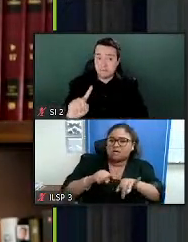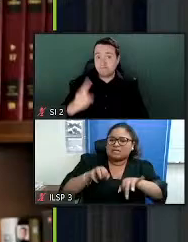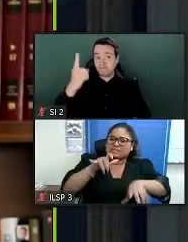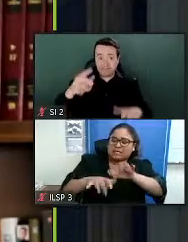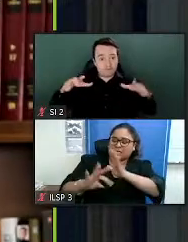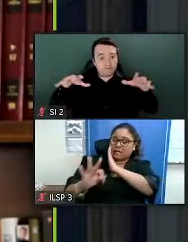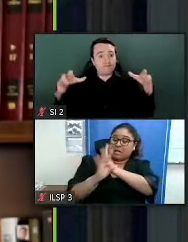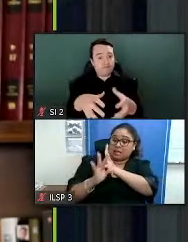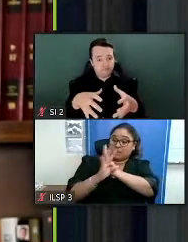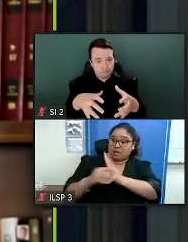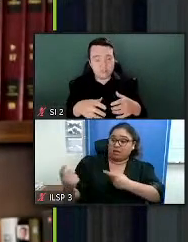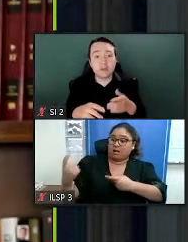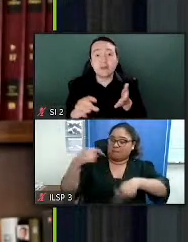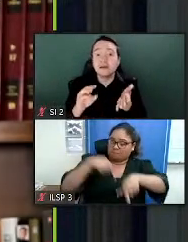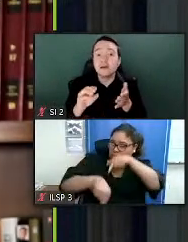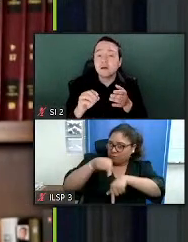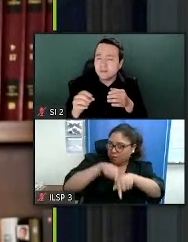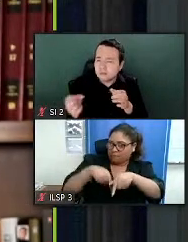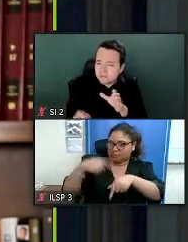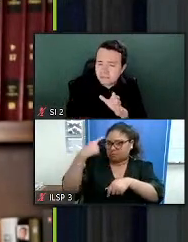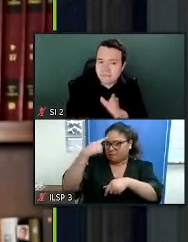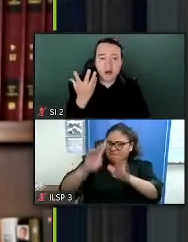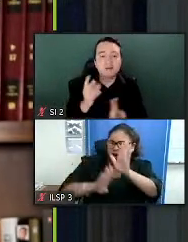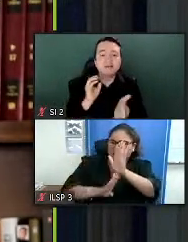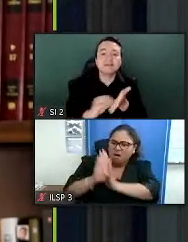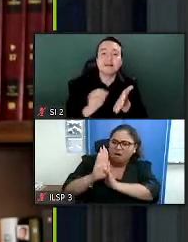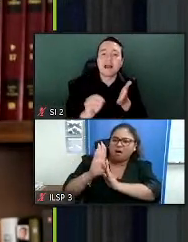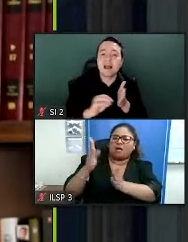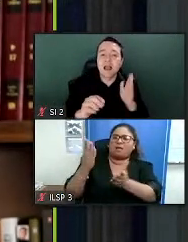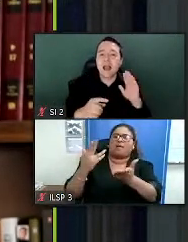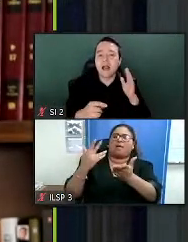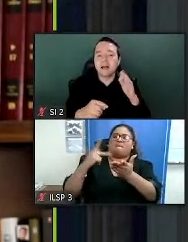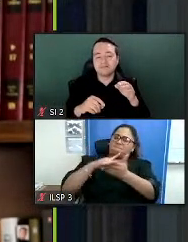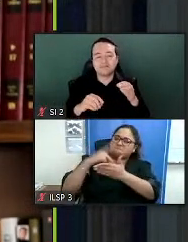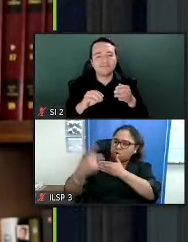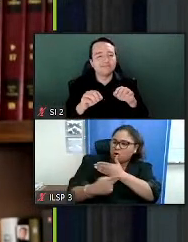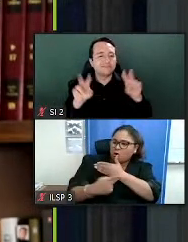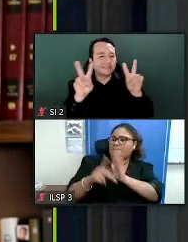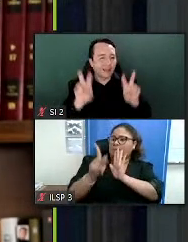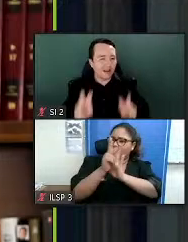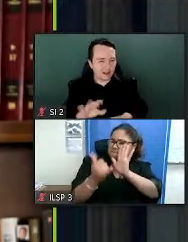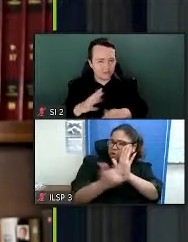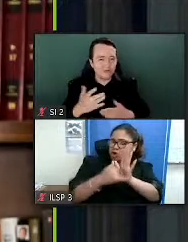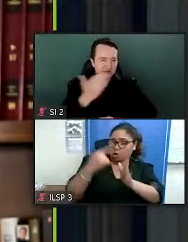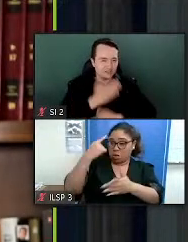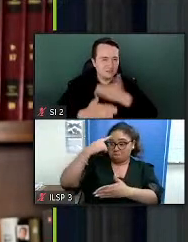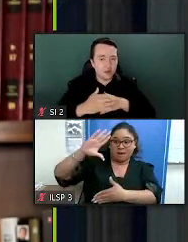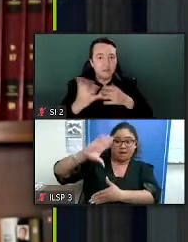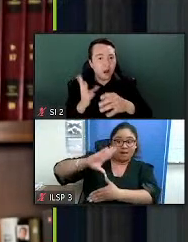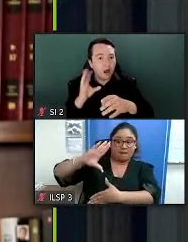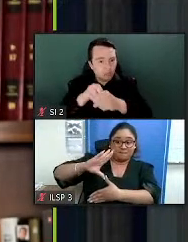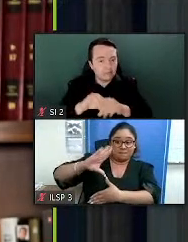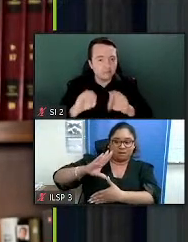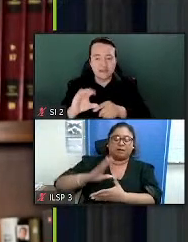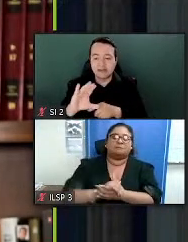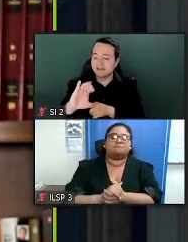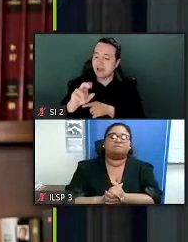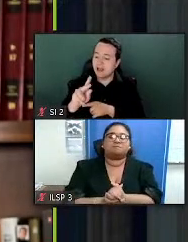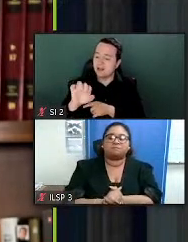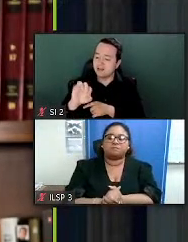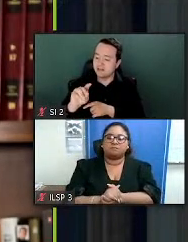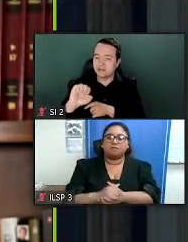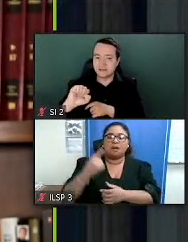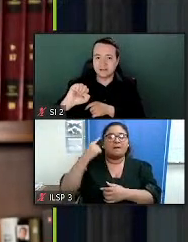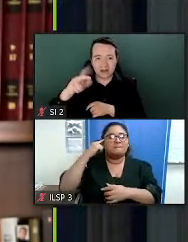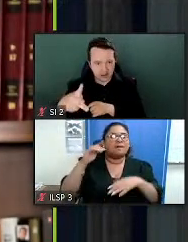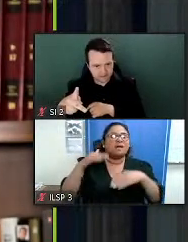development of the technical secretary for disability for the development of action plans for the americas studies cap in